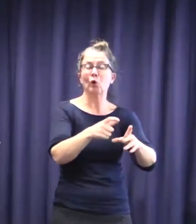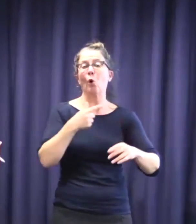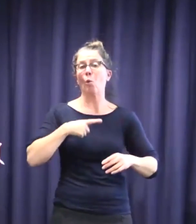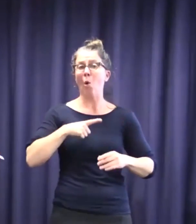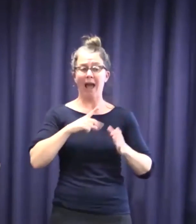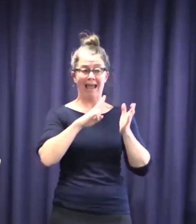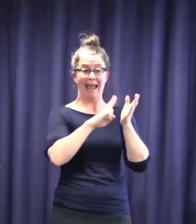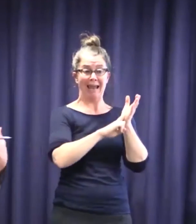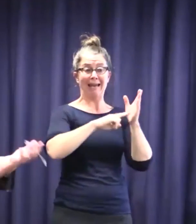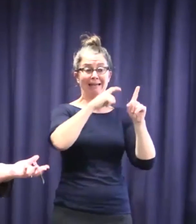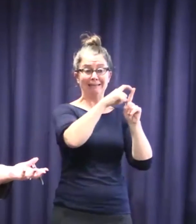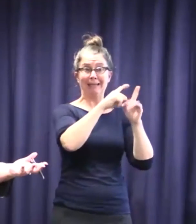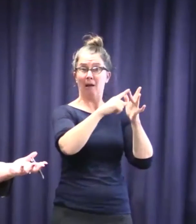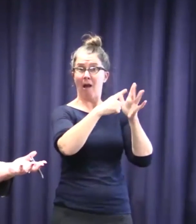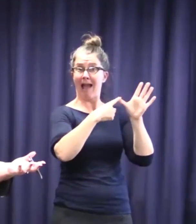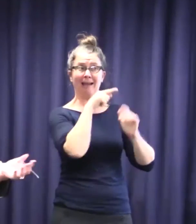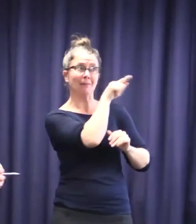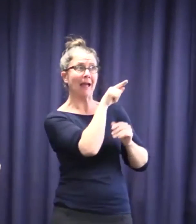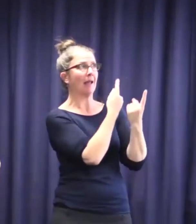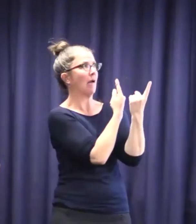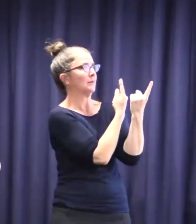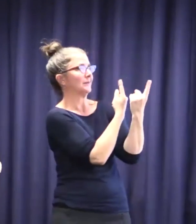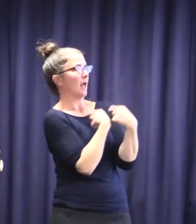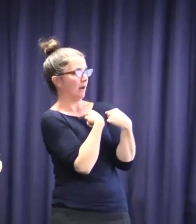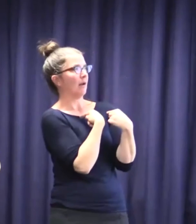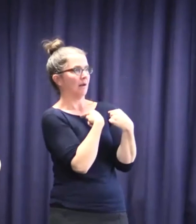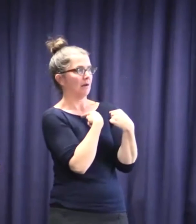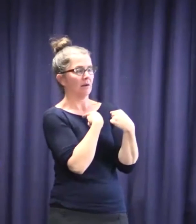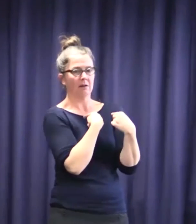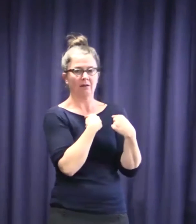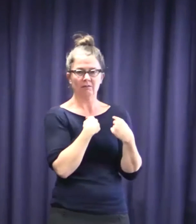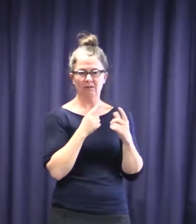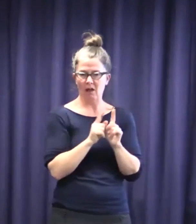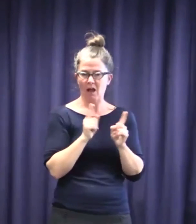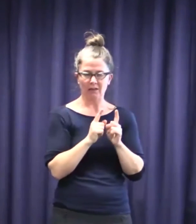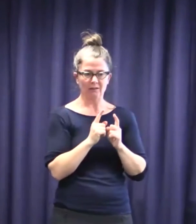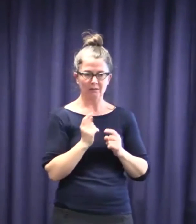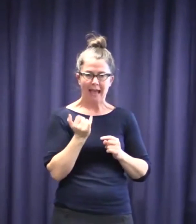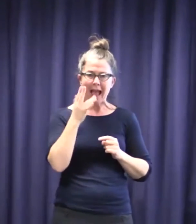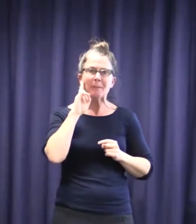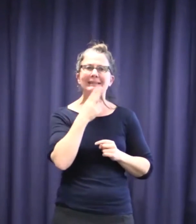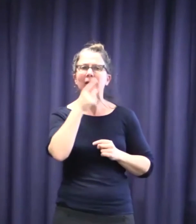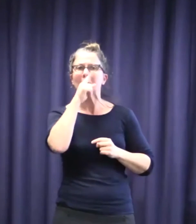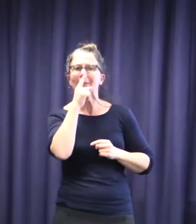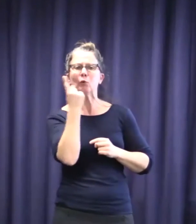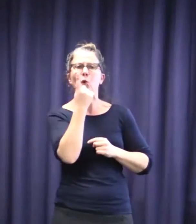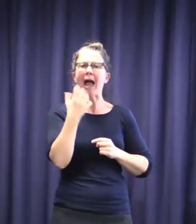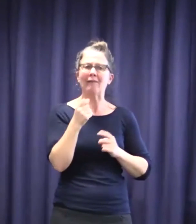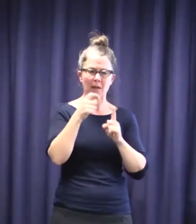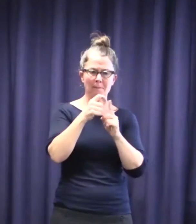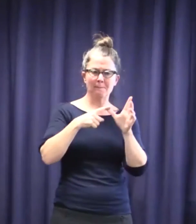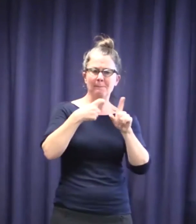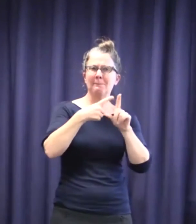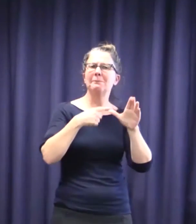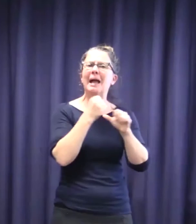the NDIA are the ones that actually tell us how many deaf people have packages in those areas, but it's